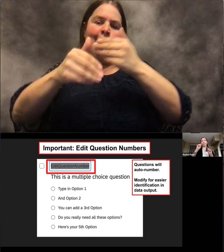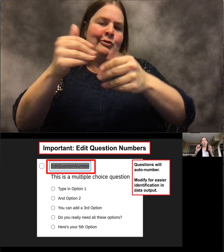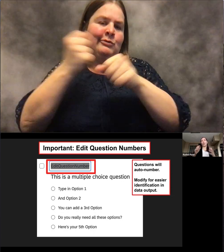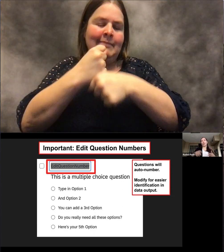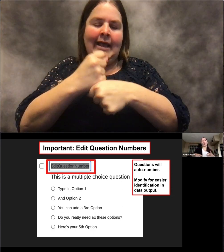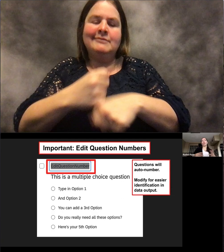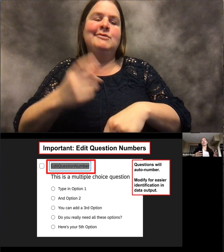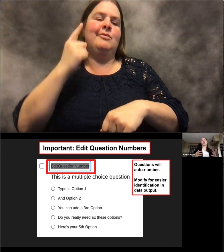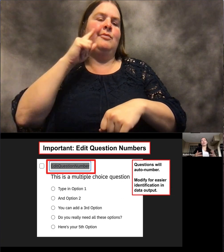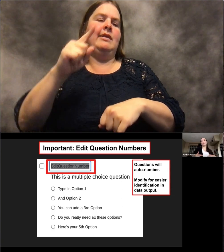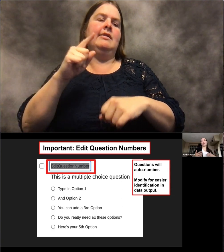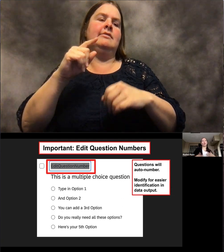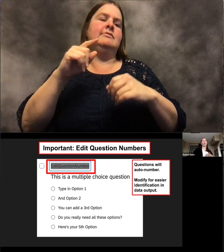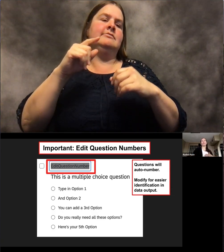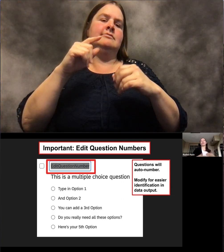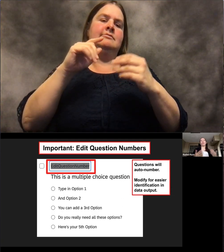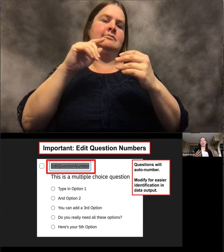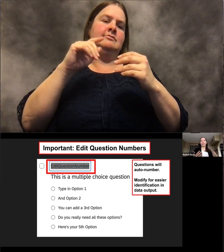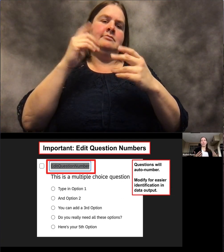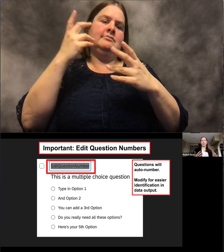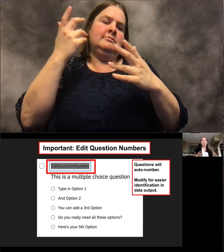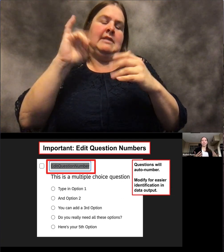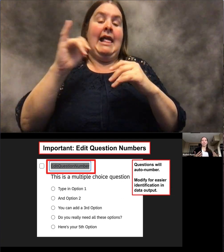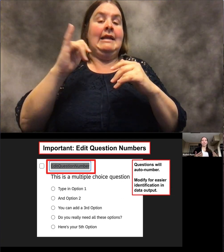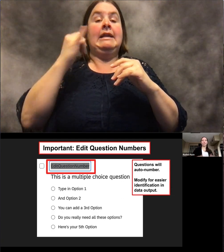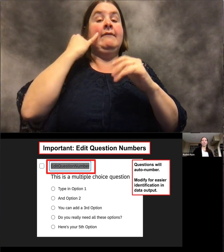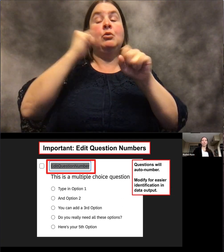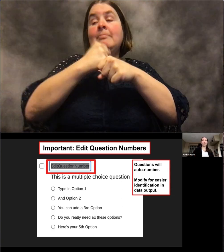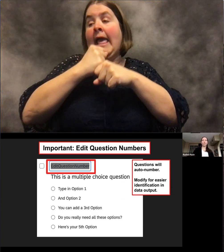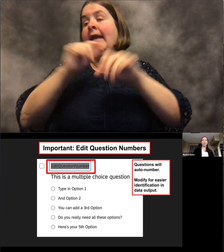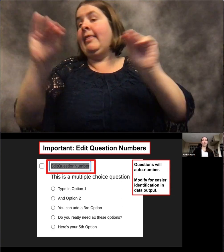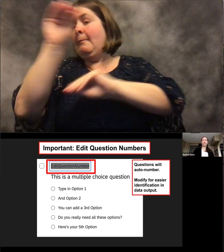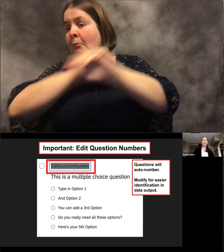be question 2, question 46.